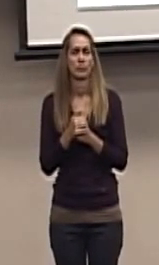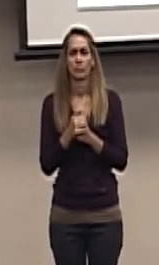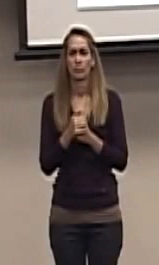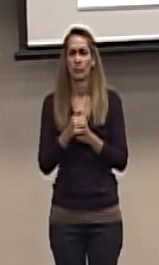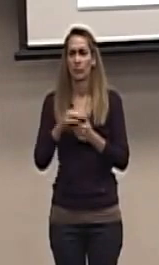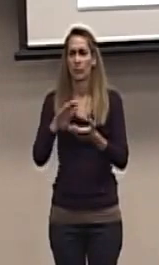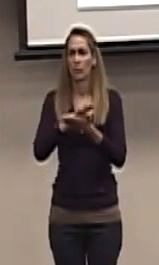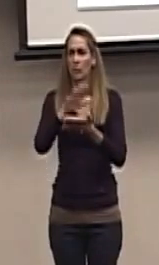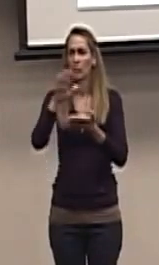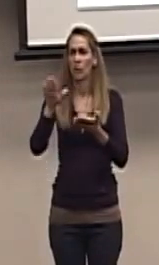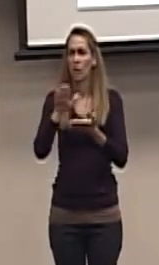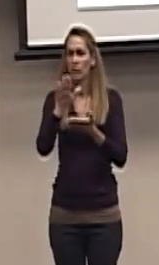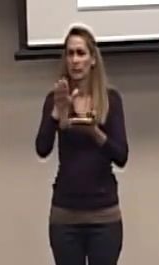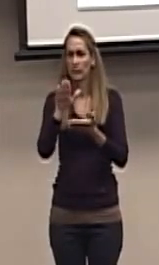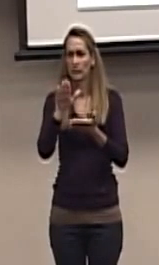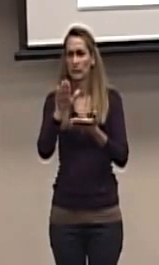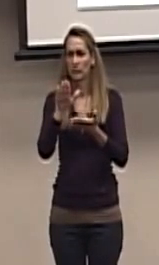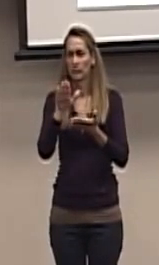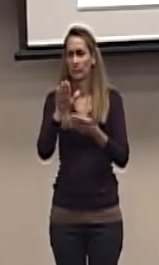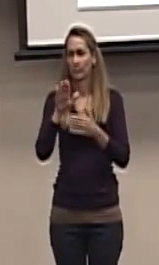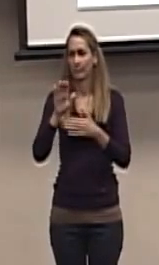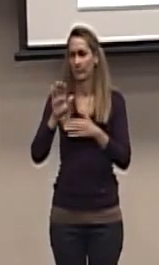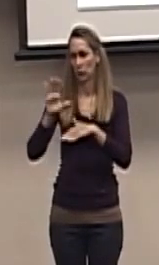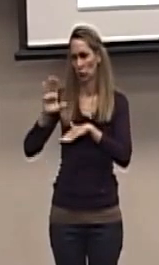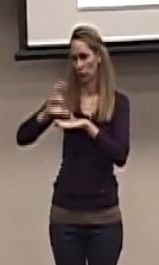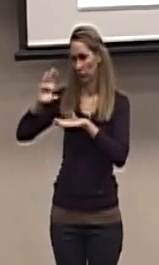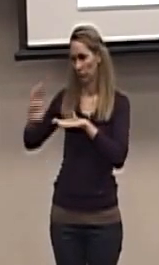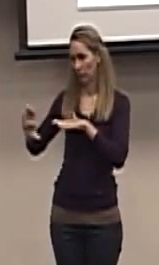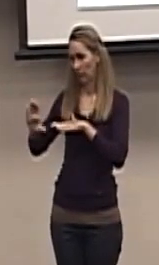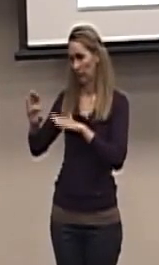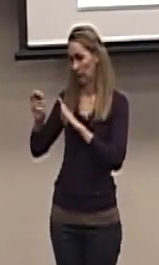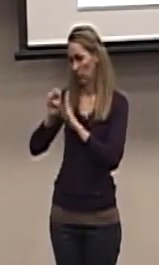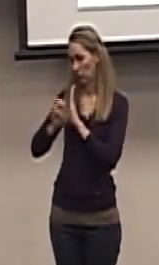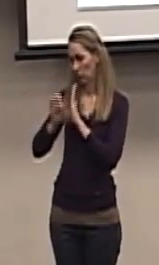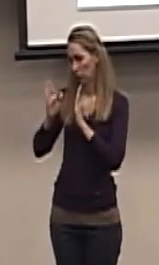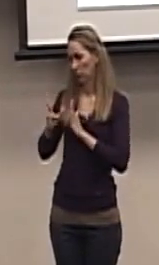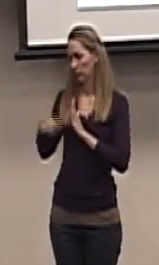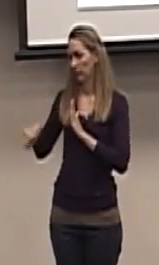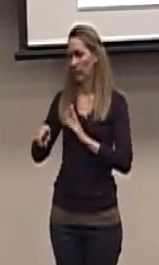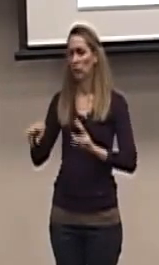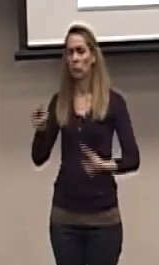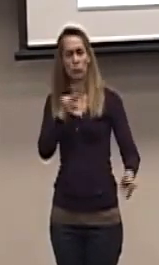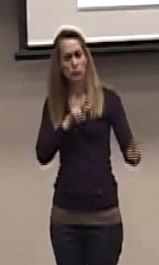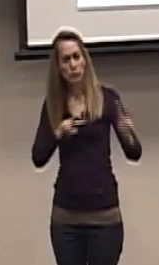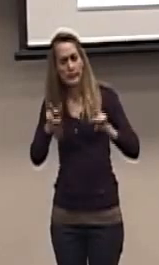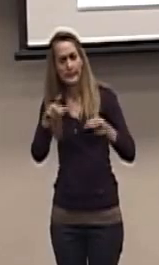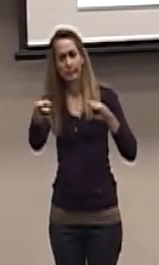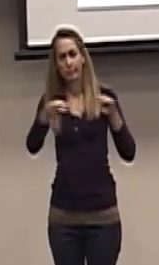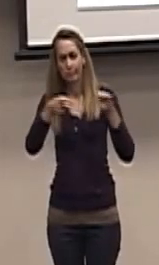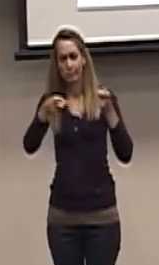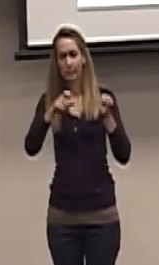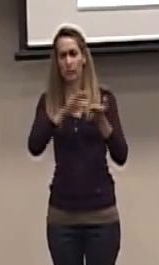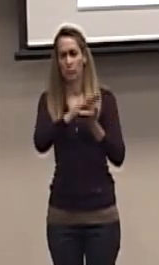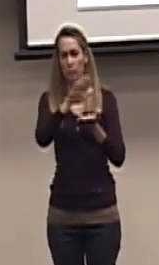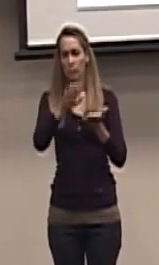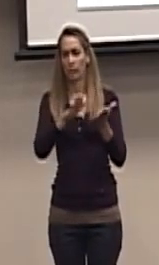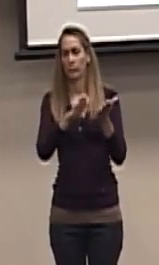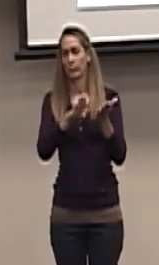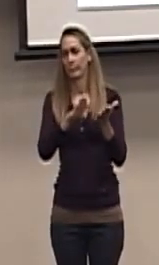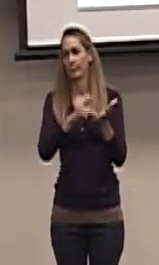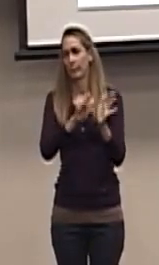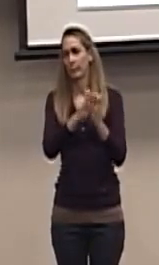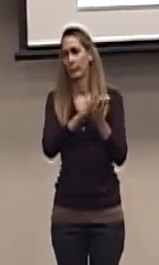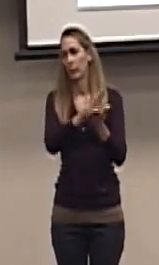is overseen by the Bomso Church of Christ elders on behalf of Churches of Christ in Ghana. When the